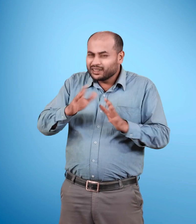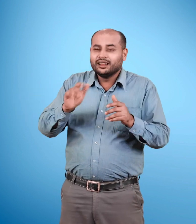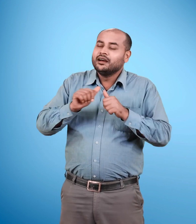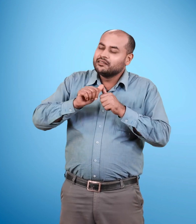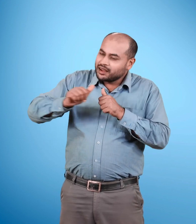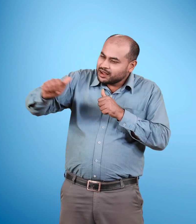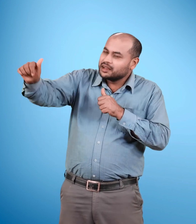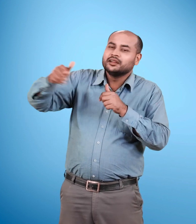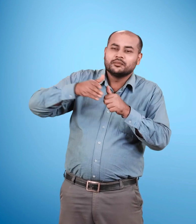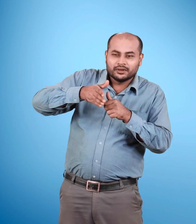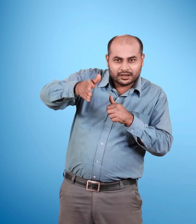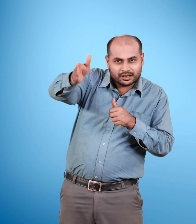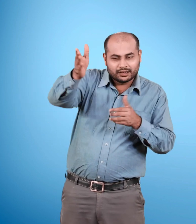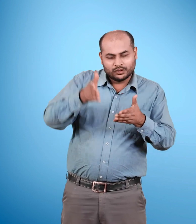which could be far away.